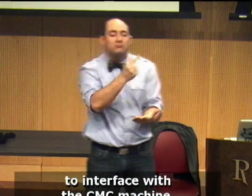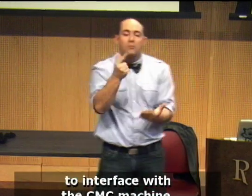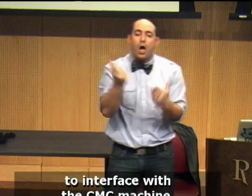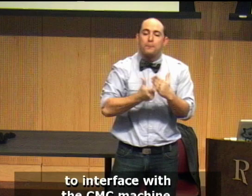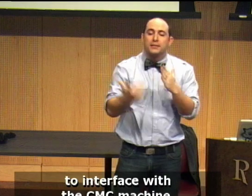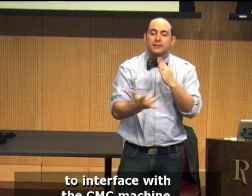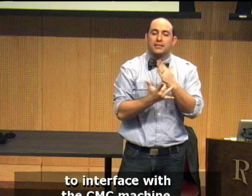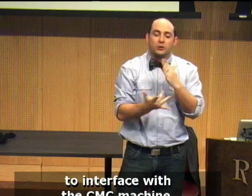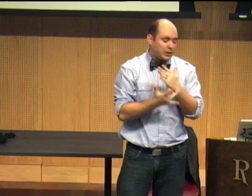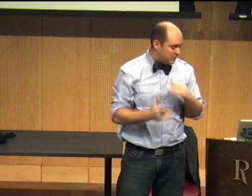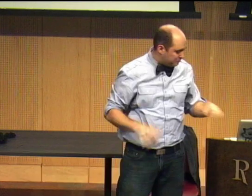CNC machine.